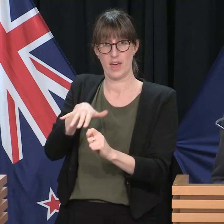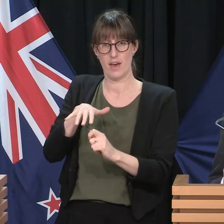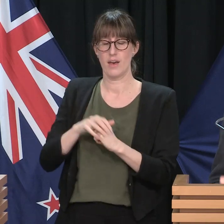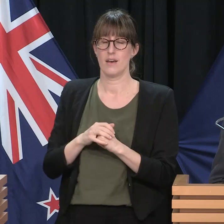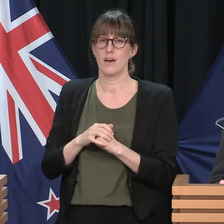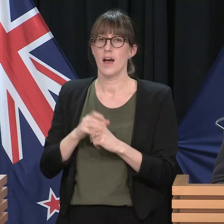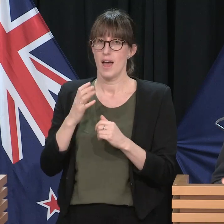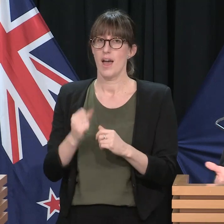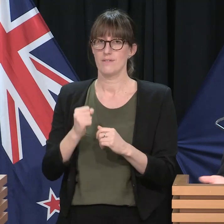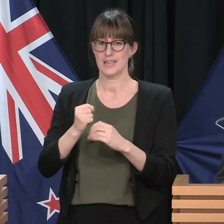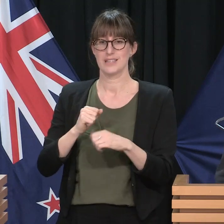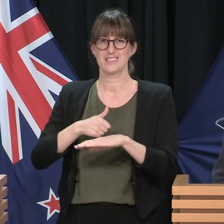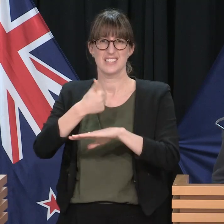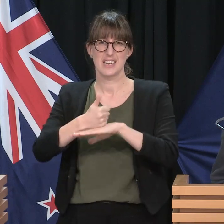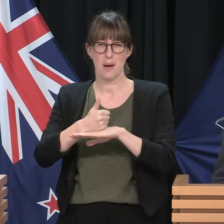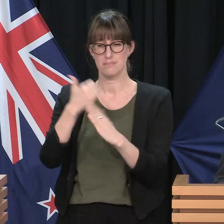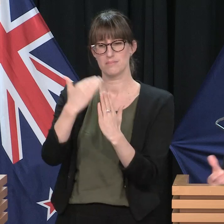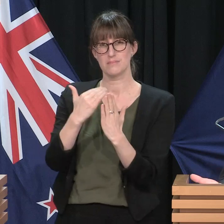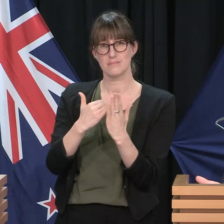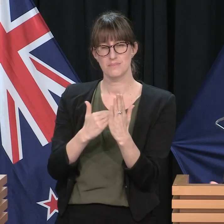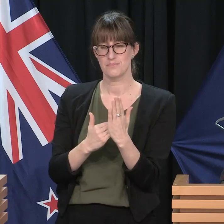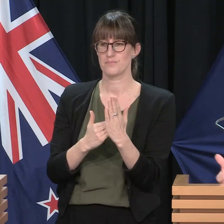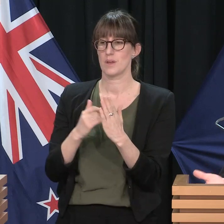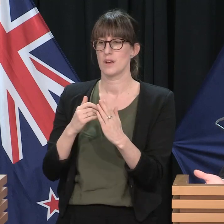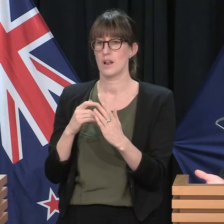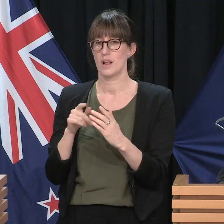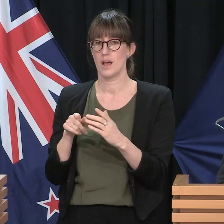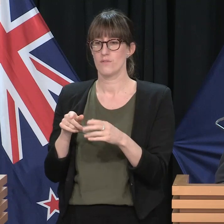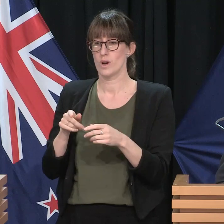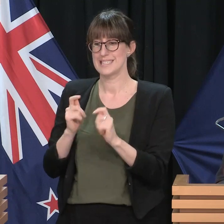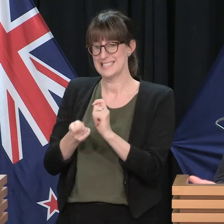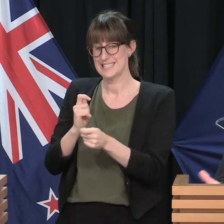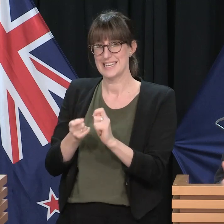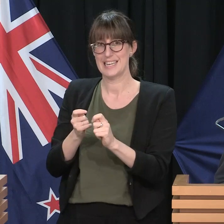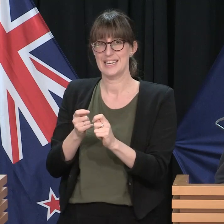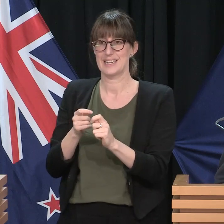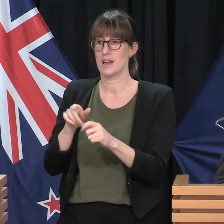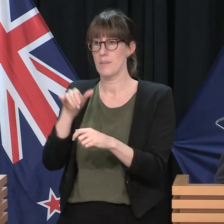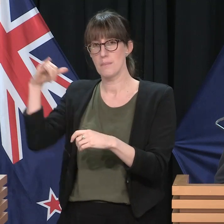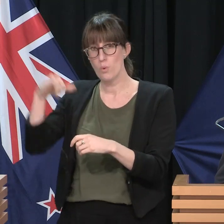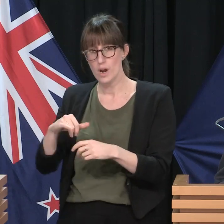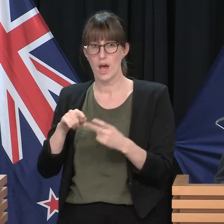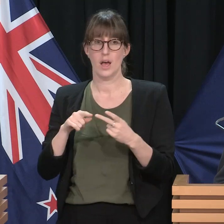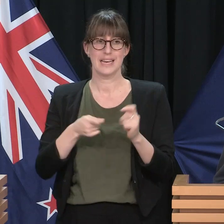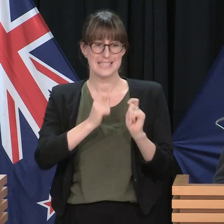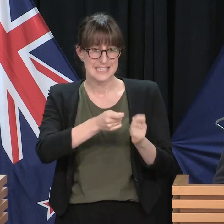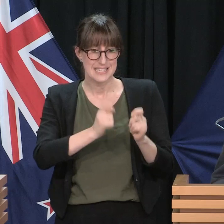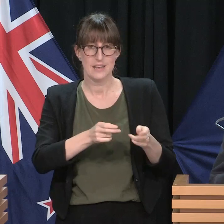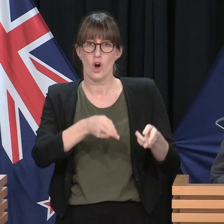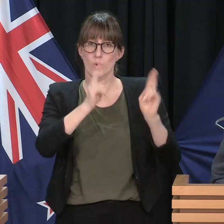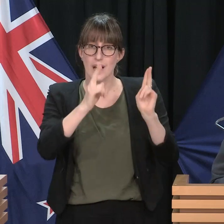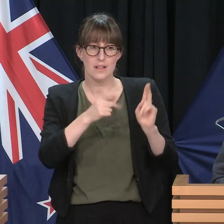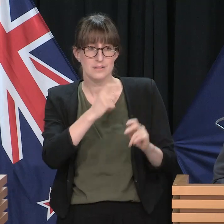in managed isolation facilities or quarantine. This includes both the hotel staff and other staff seconded in, for example,